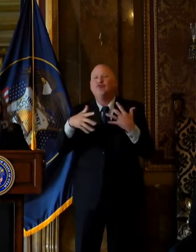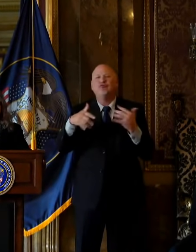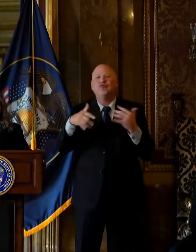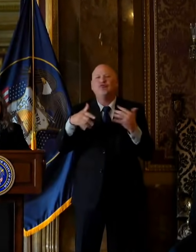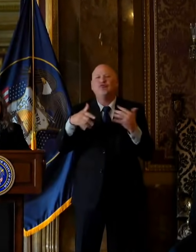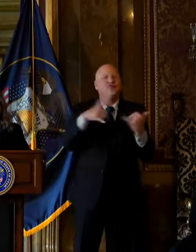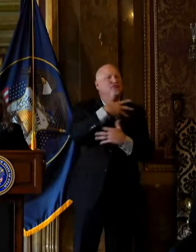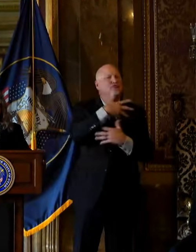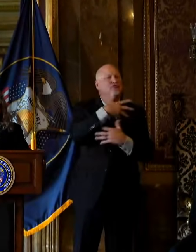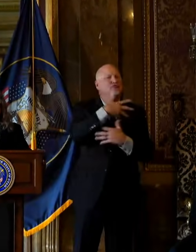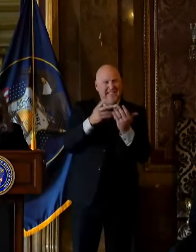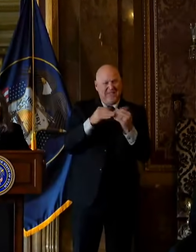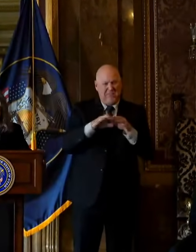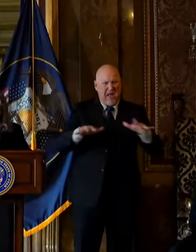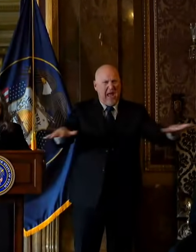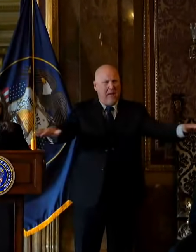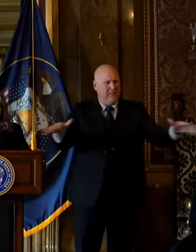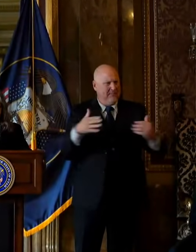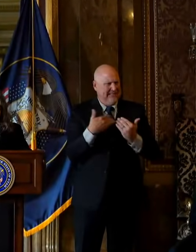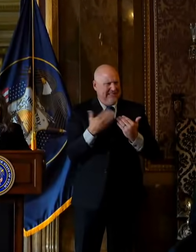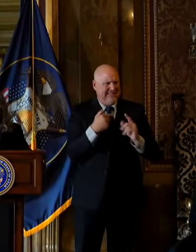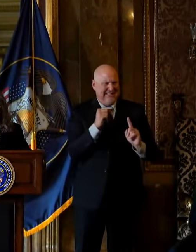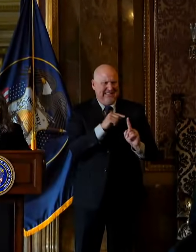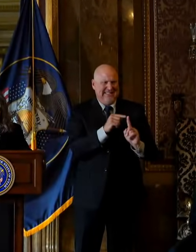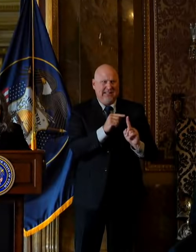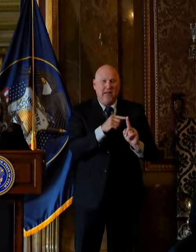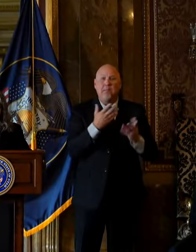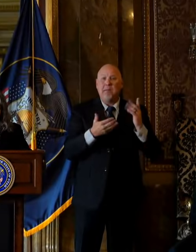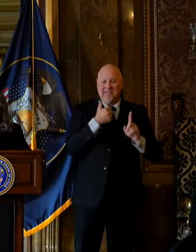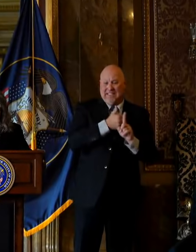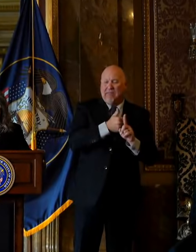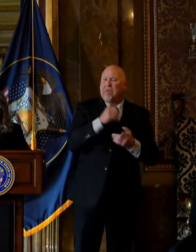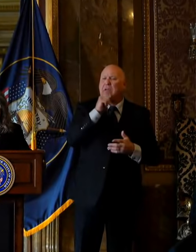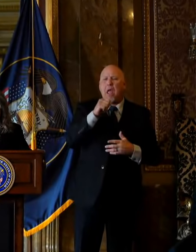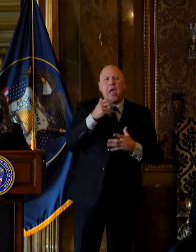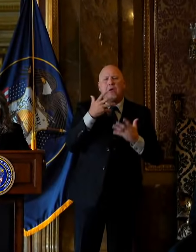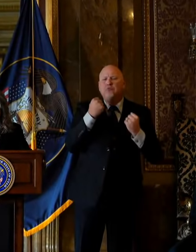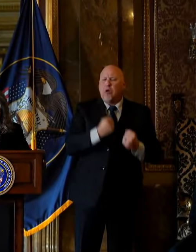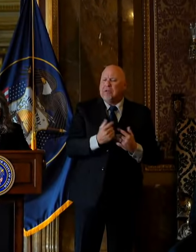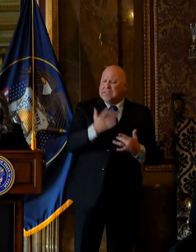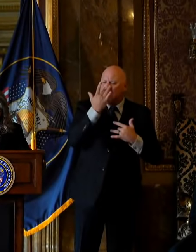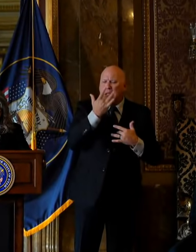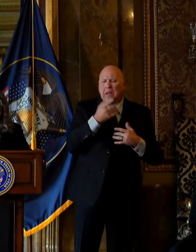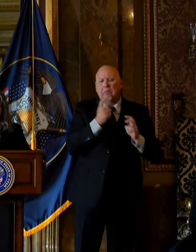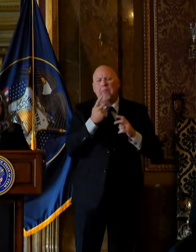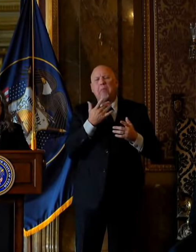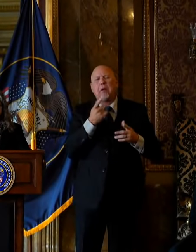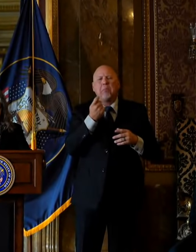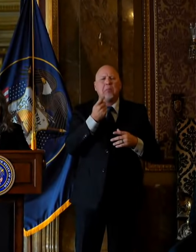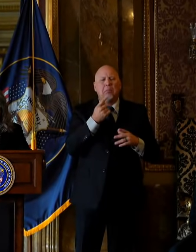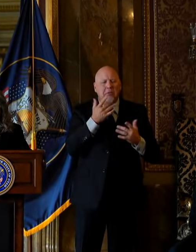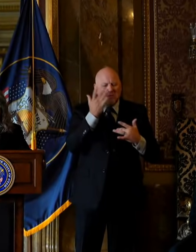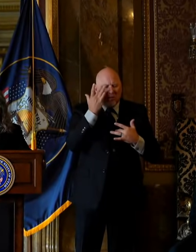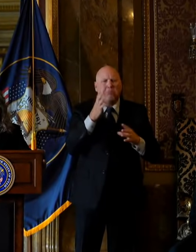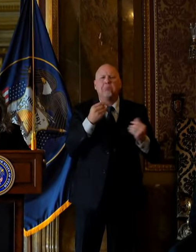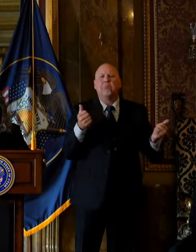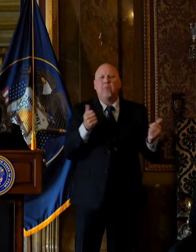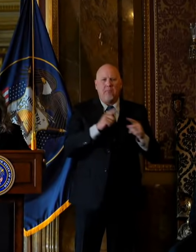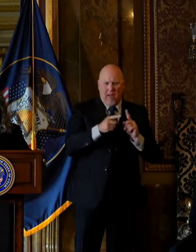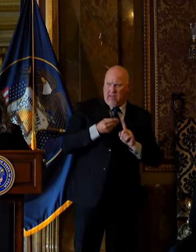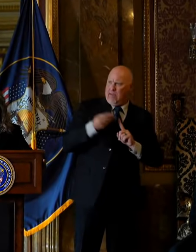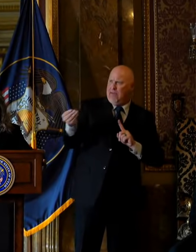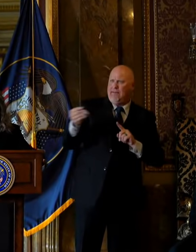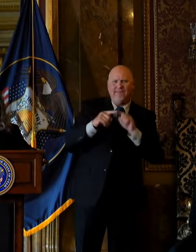of them will develop serious disease, some will be hospitalized, and some will die. And it's too many for our situation right now